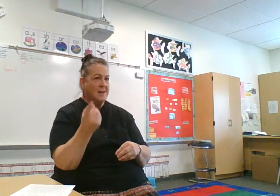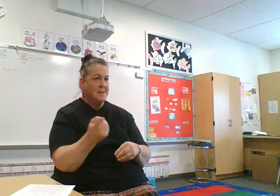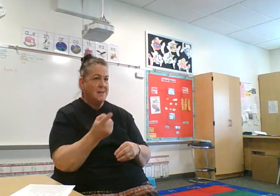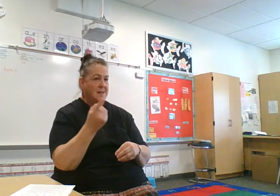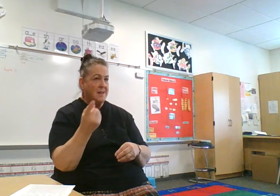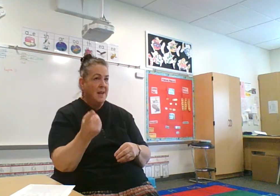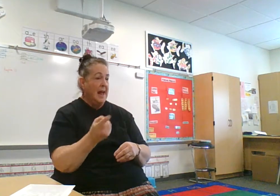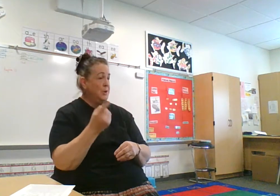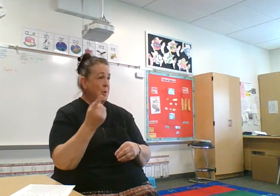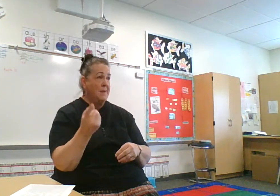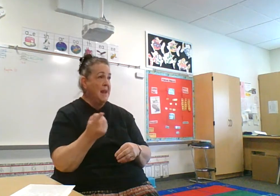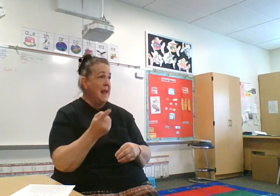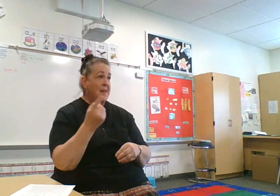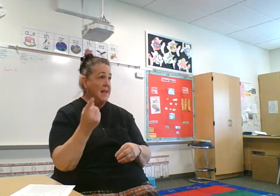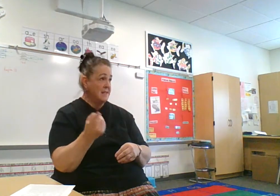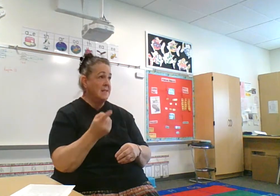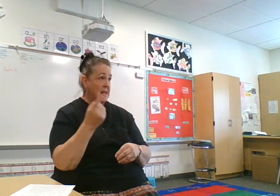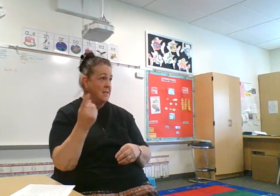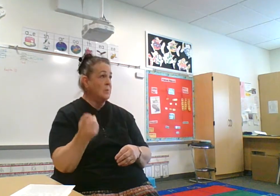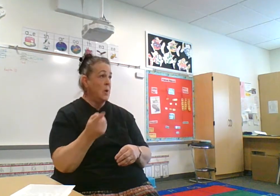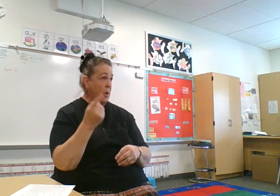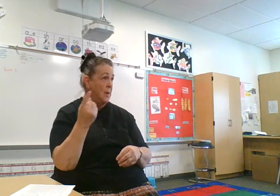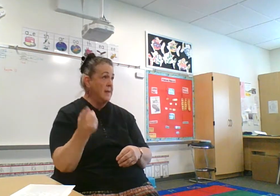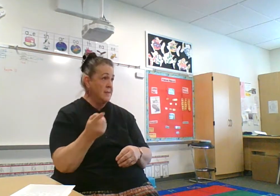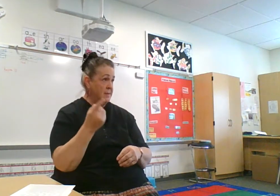always, and you don't have to add the S because that is the word always,